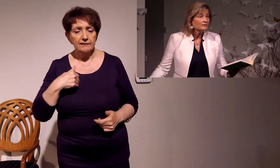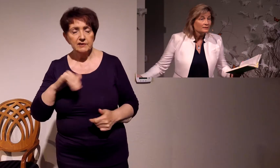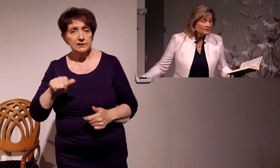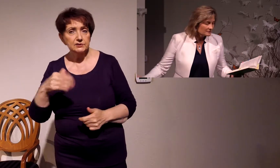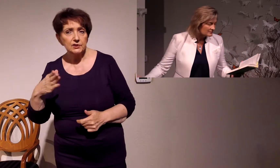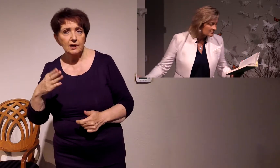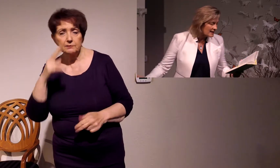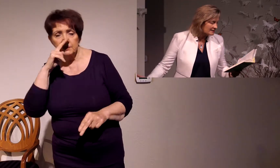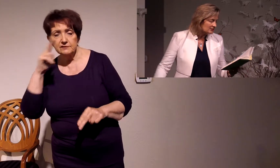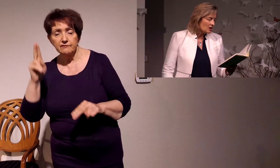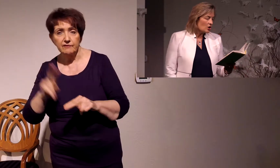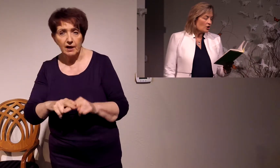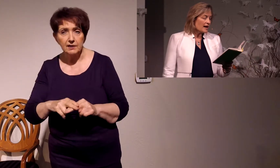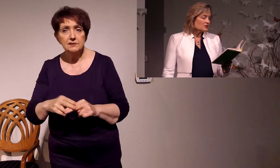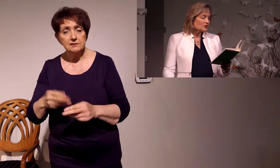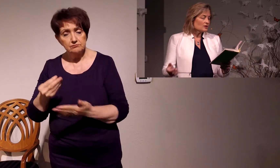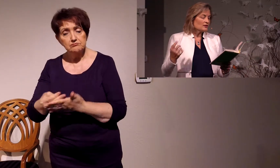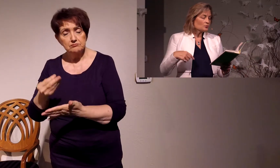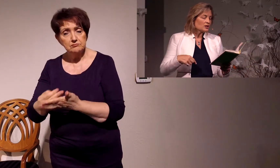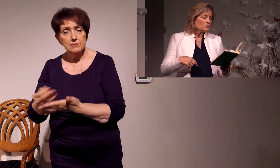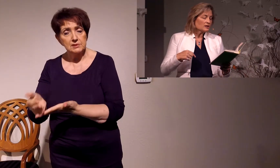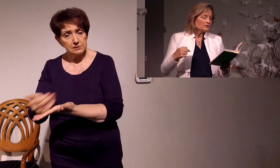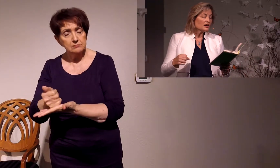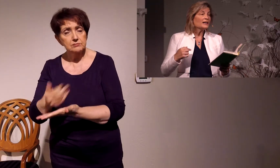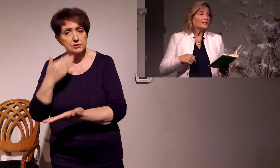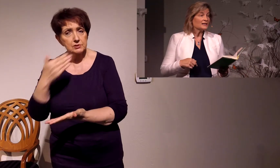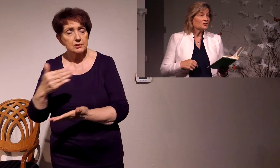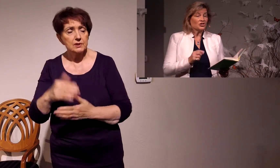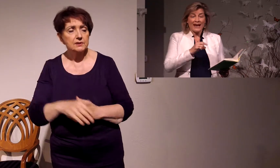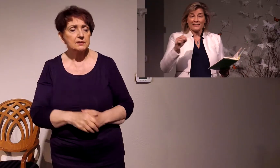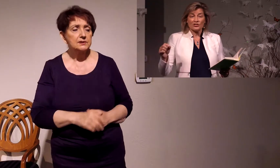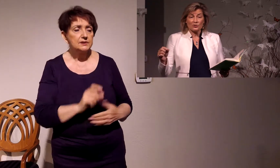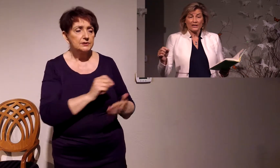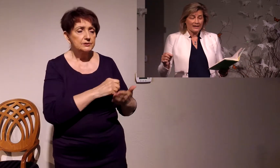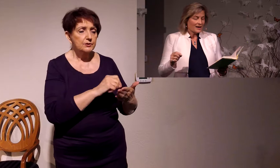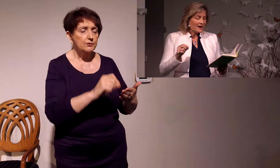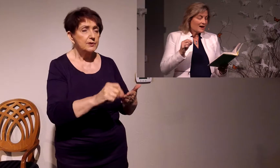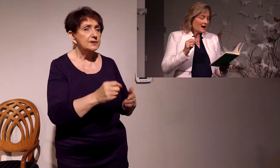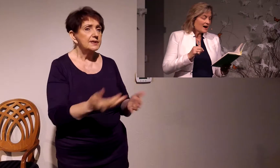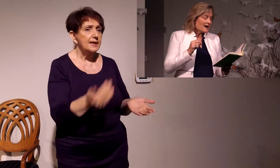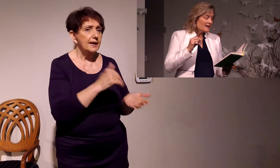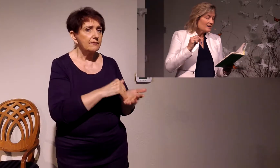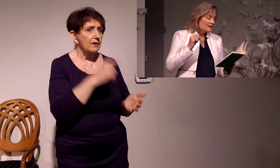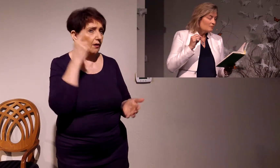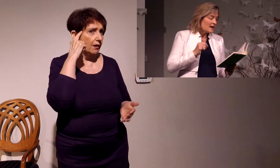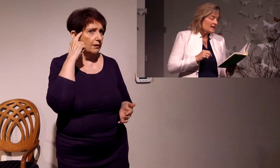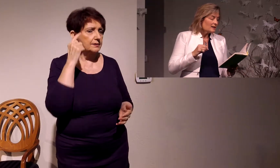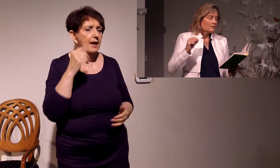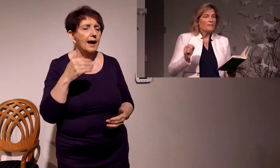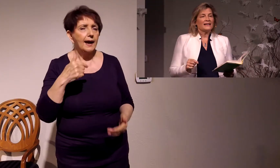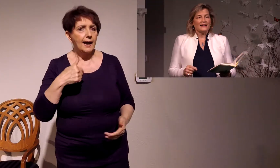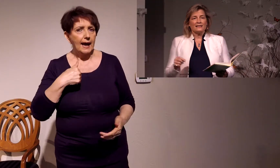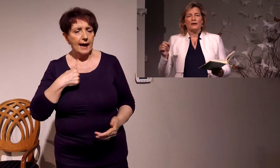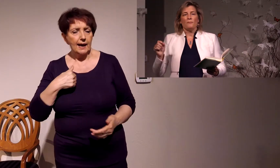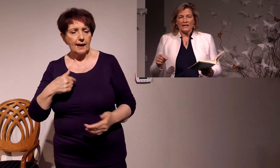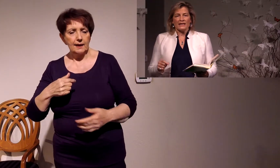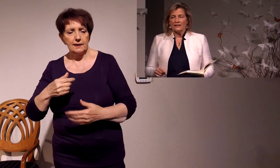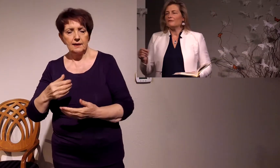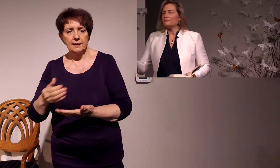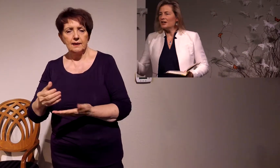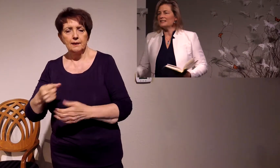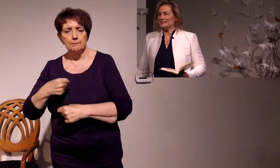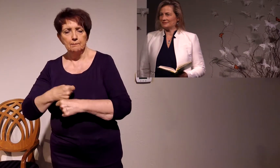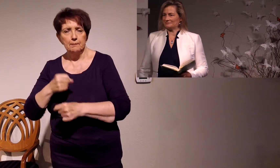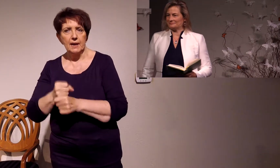fun? Yes. Okay, so then the rewritten thought is, she added to it, I make making